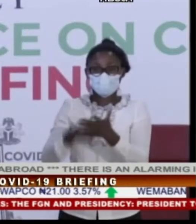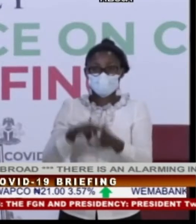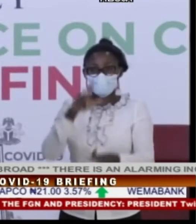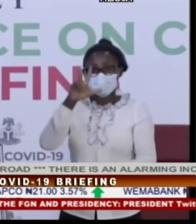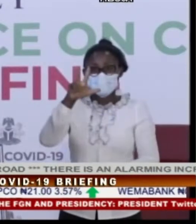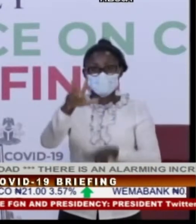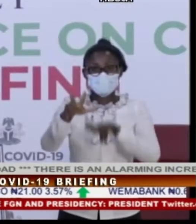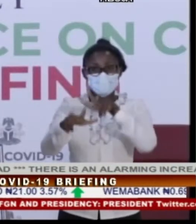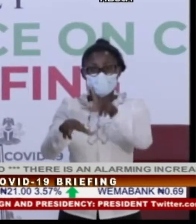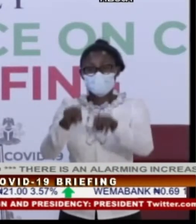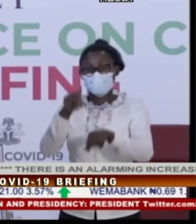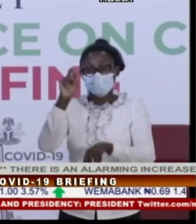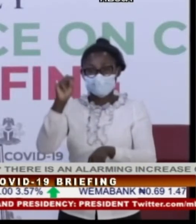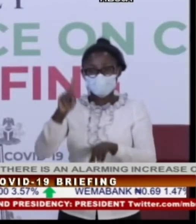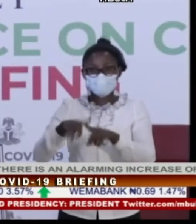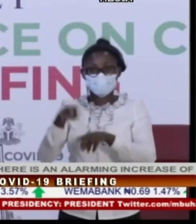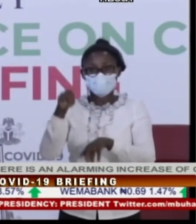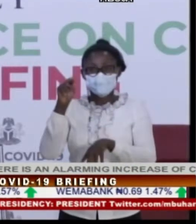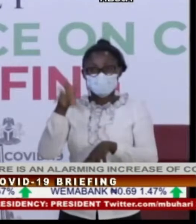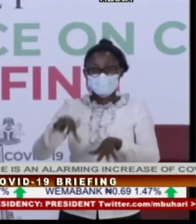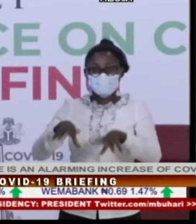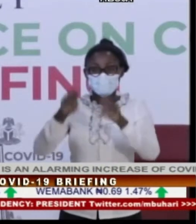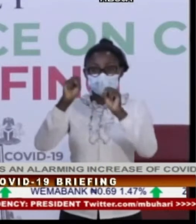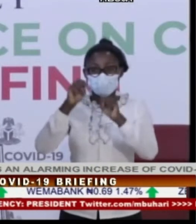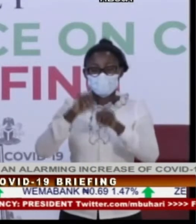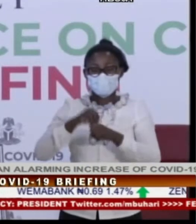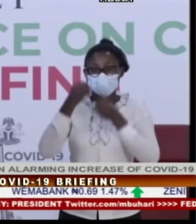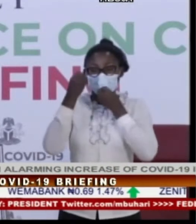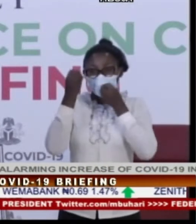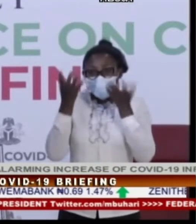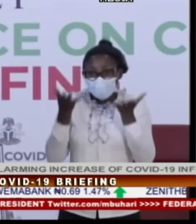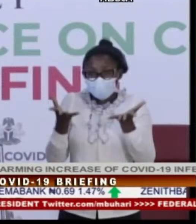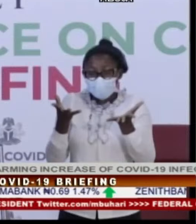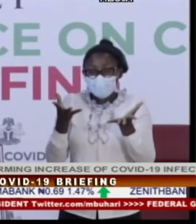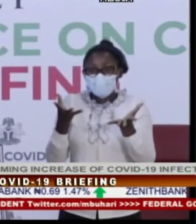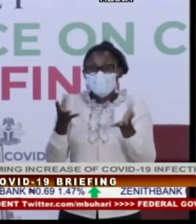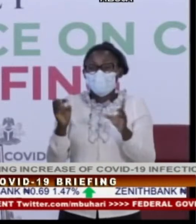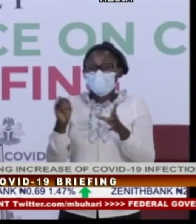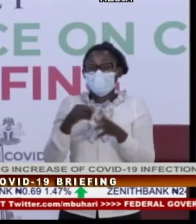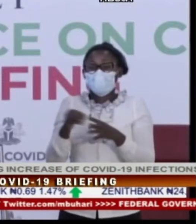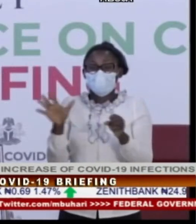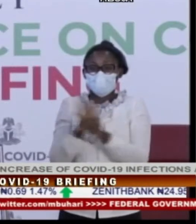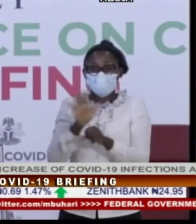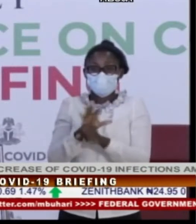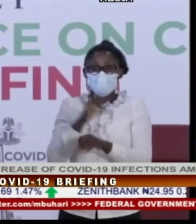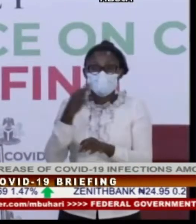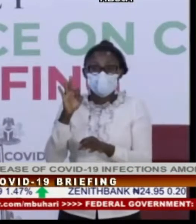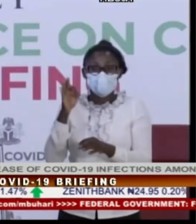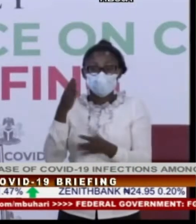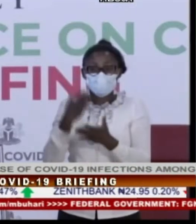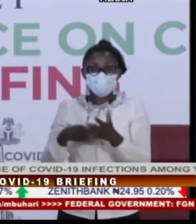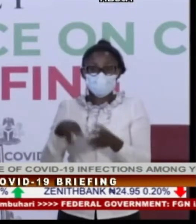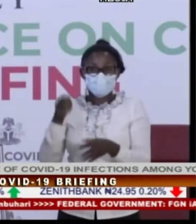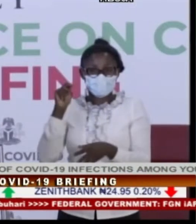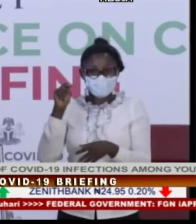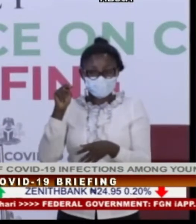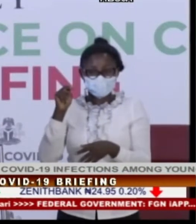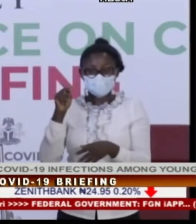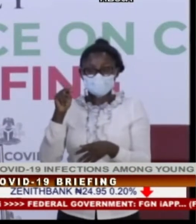And I think our appeal to our people is that once a government institution issues a